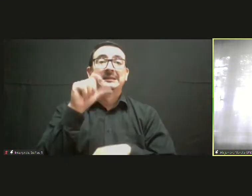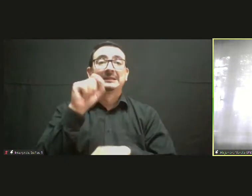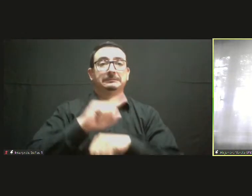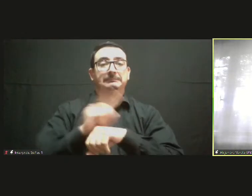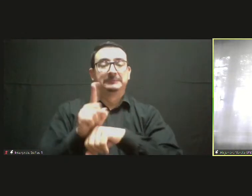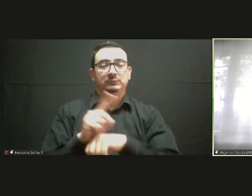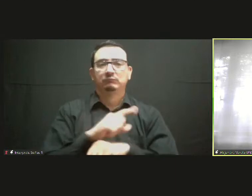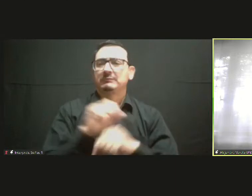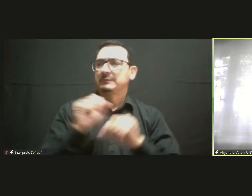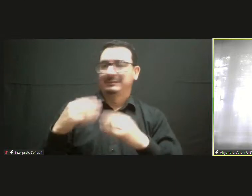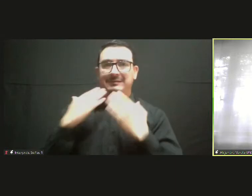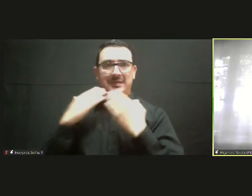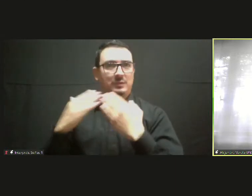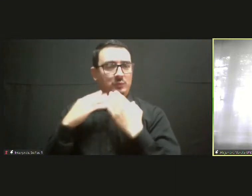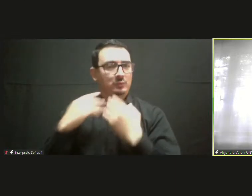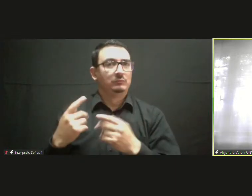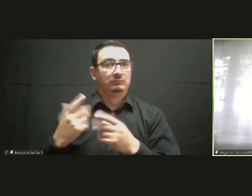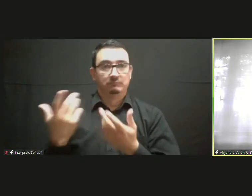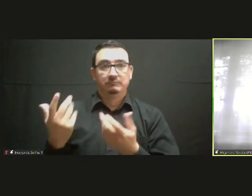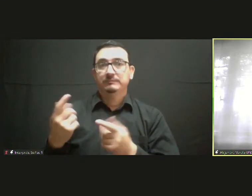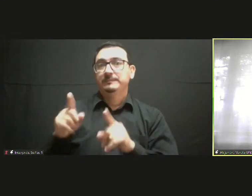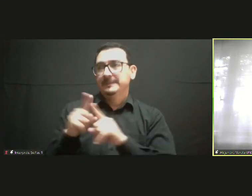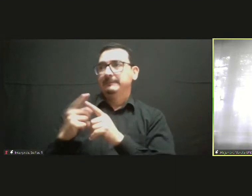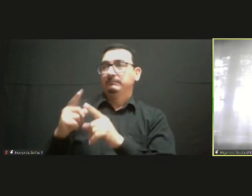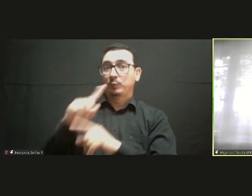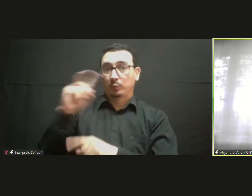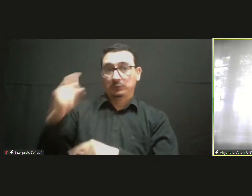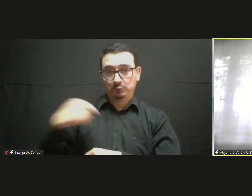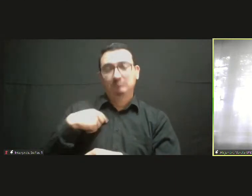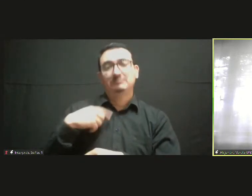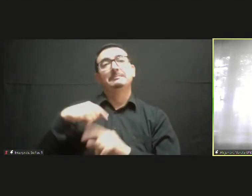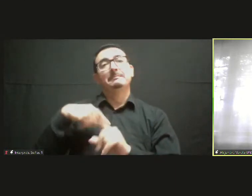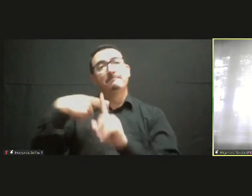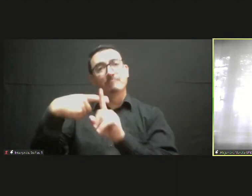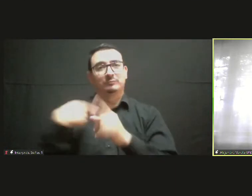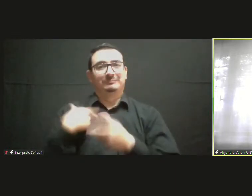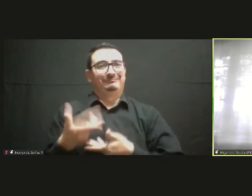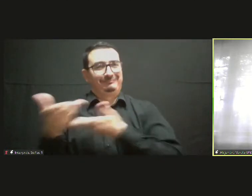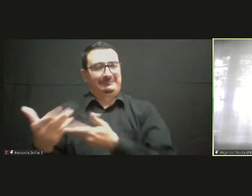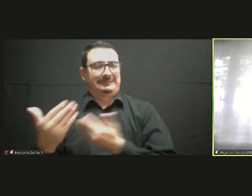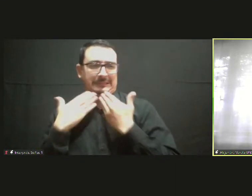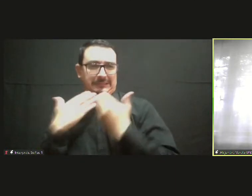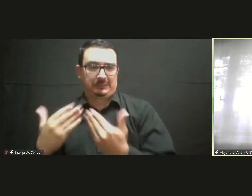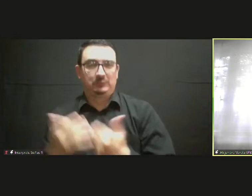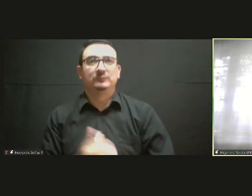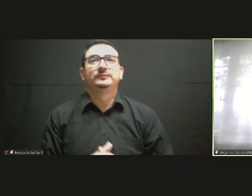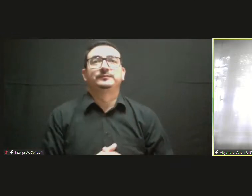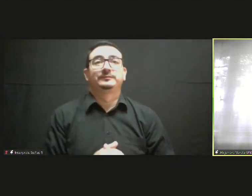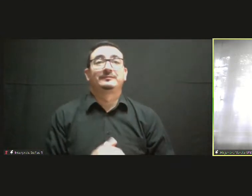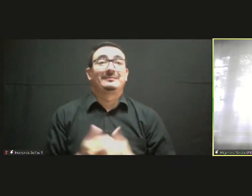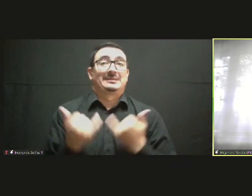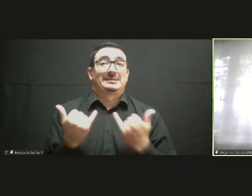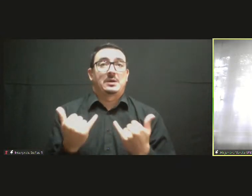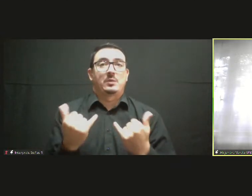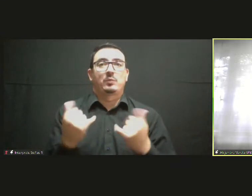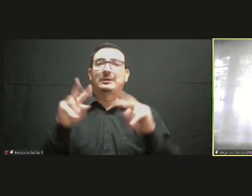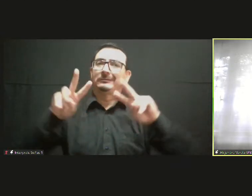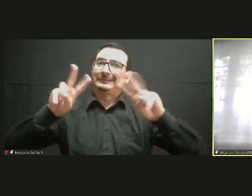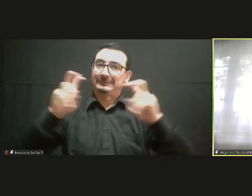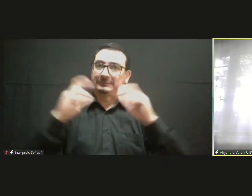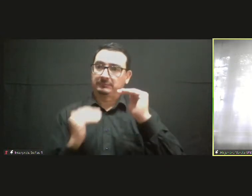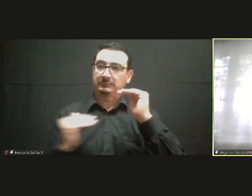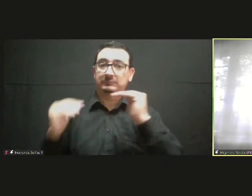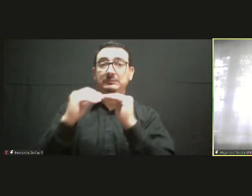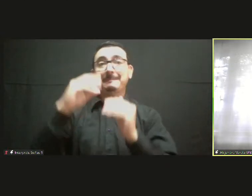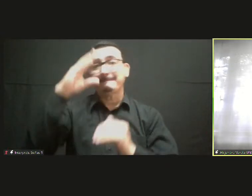I will go directly to the gender equality issue because I think it is the most important. Our intervention